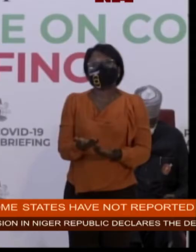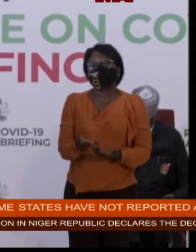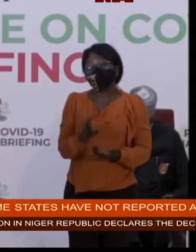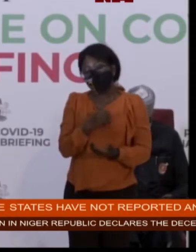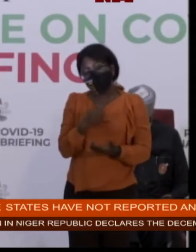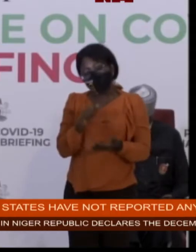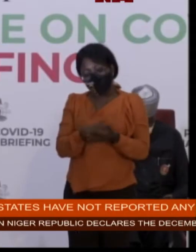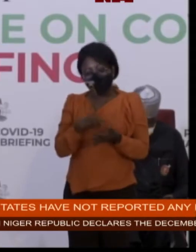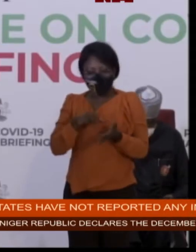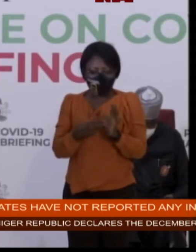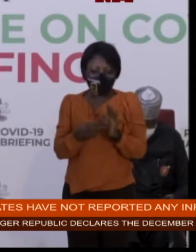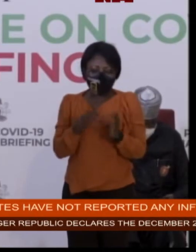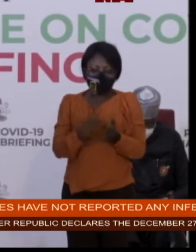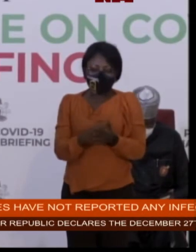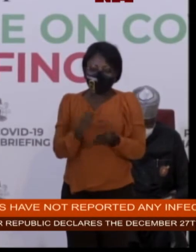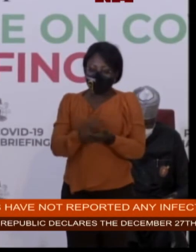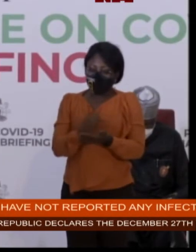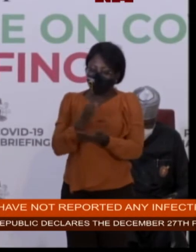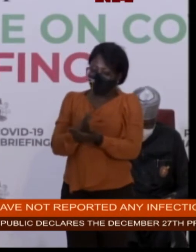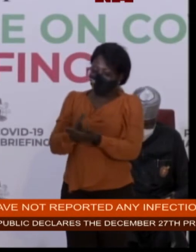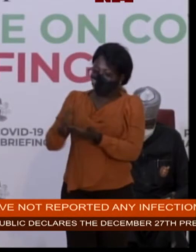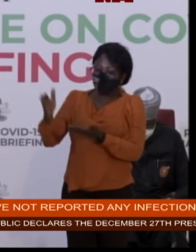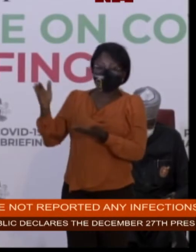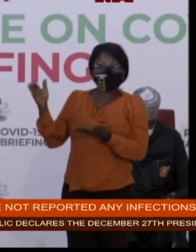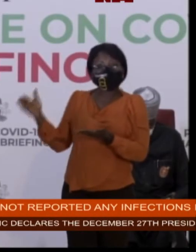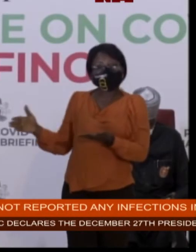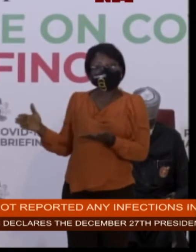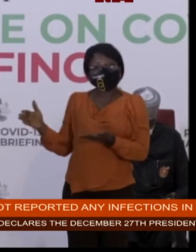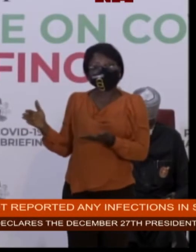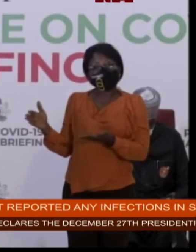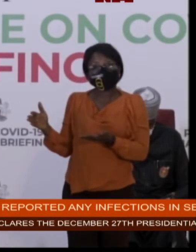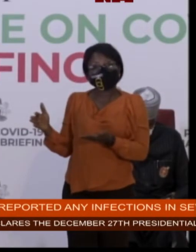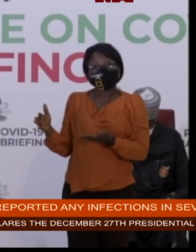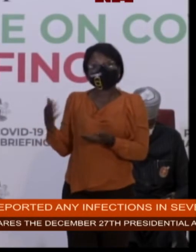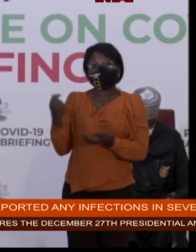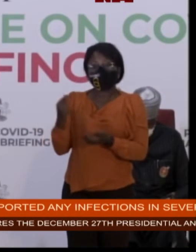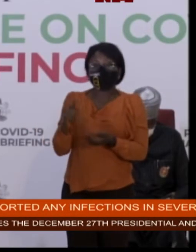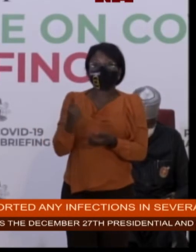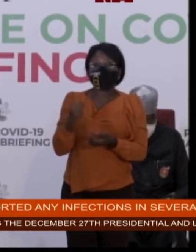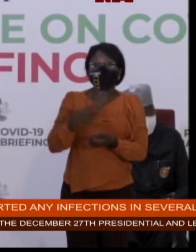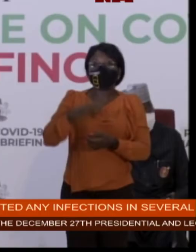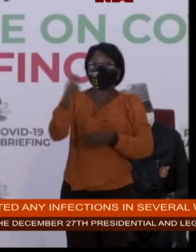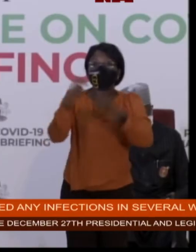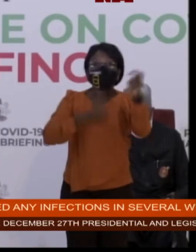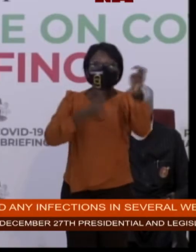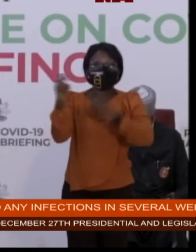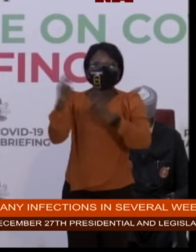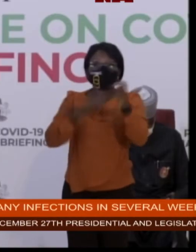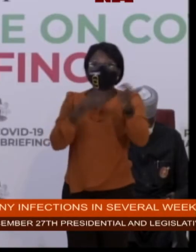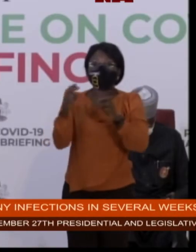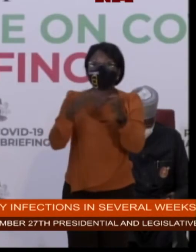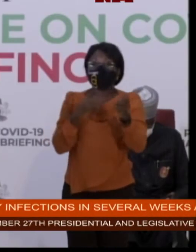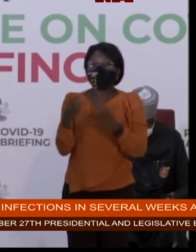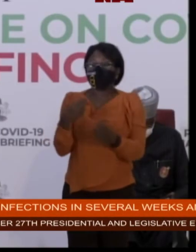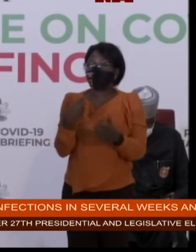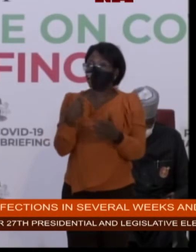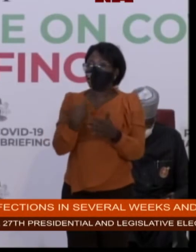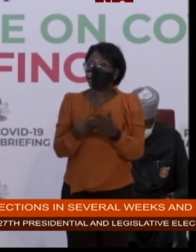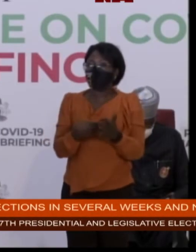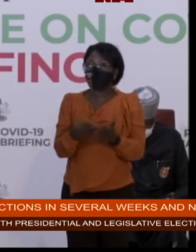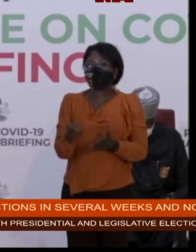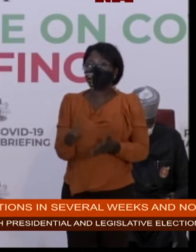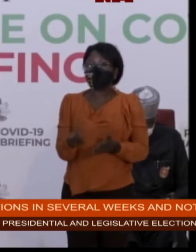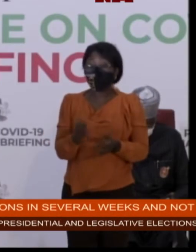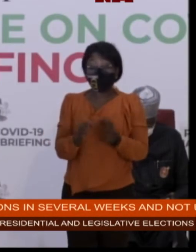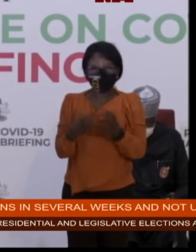means that is excluding, of course, the logistics factors, and because when you get the vaccines, you